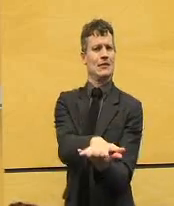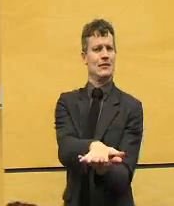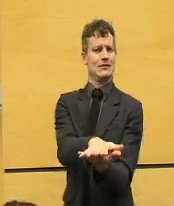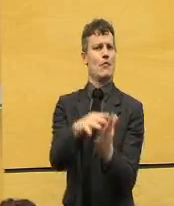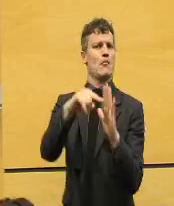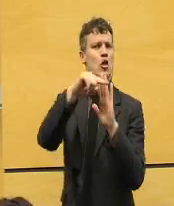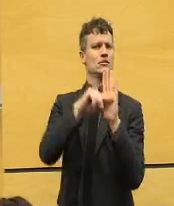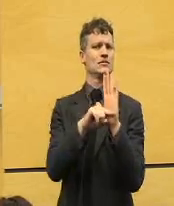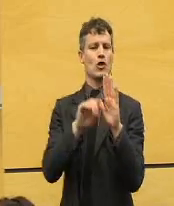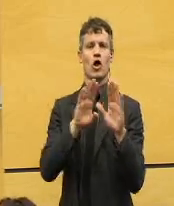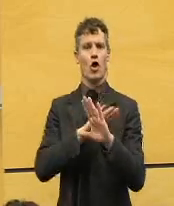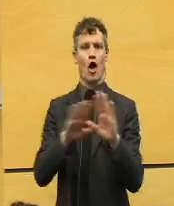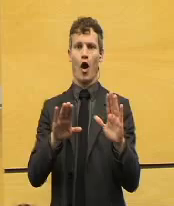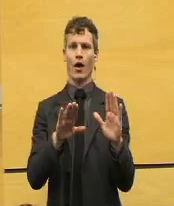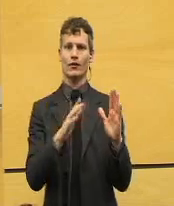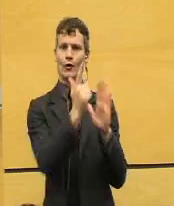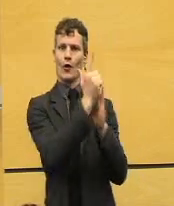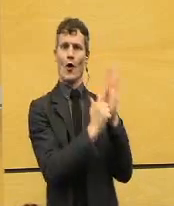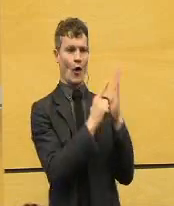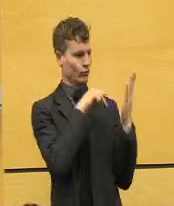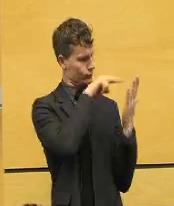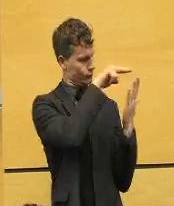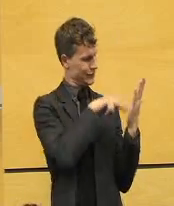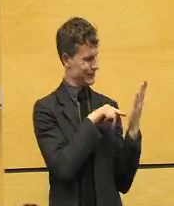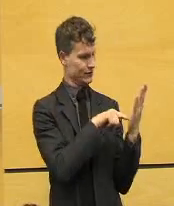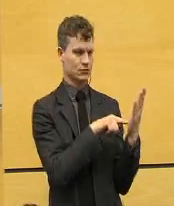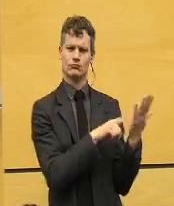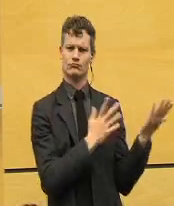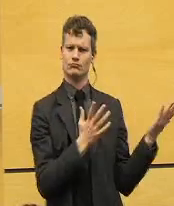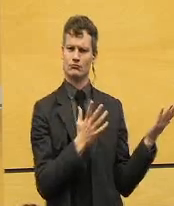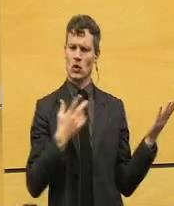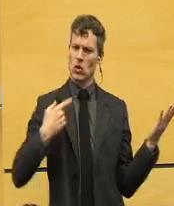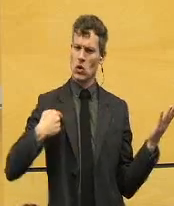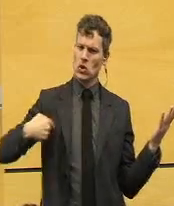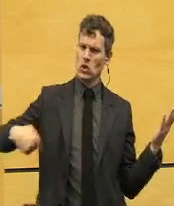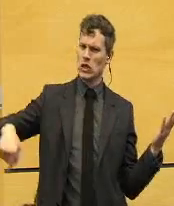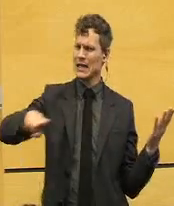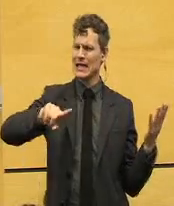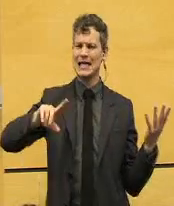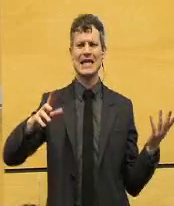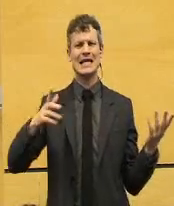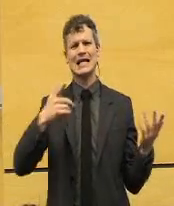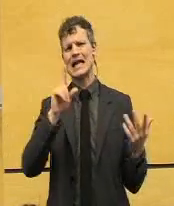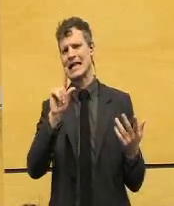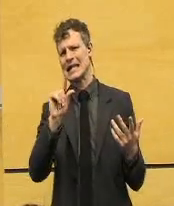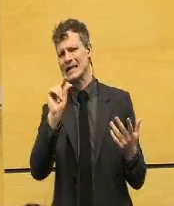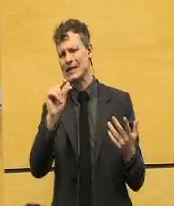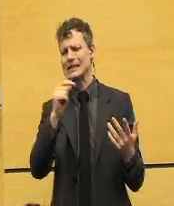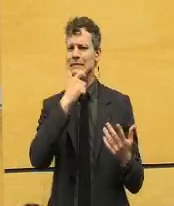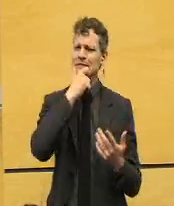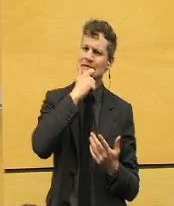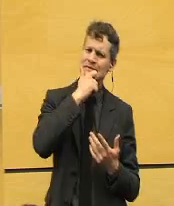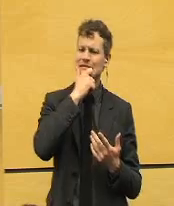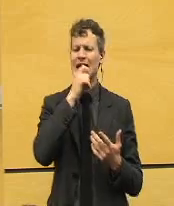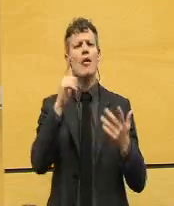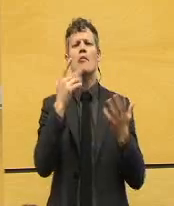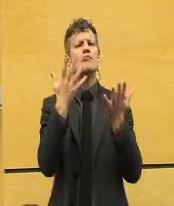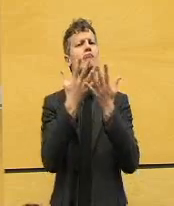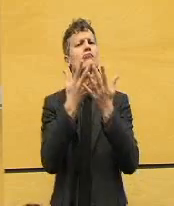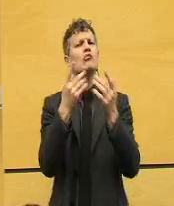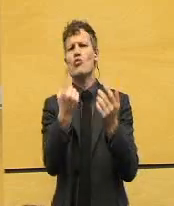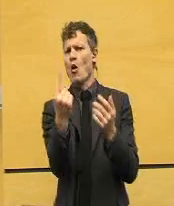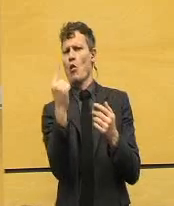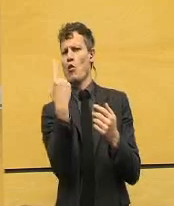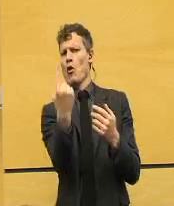policies or laws, because we are really concerned that I can say most of the countries